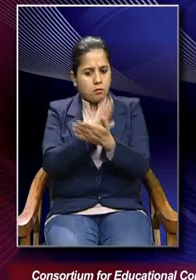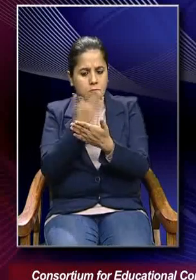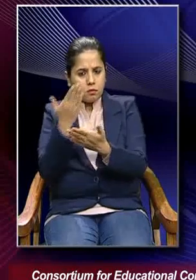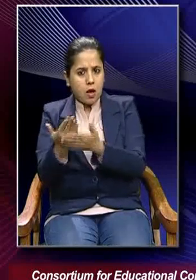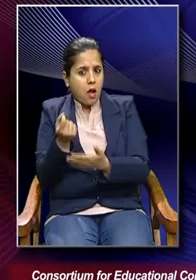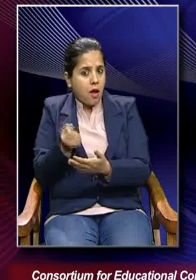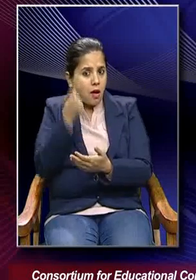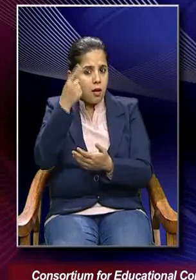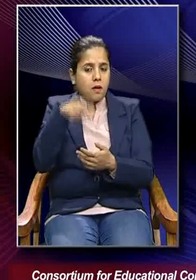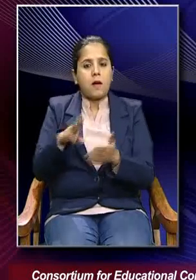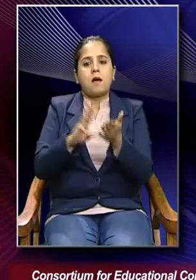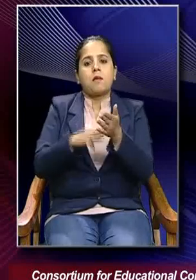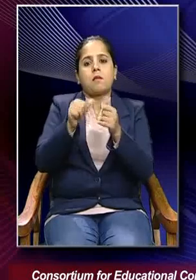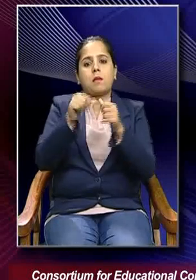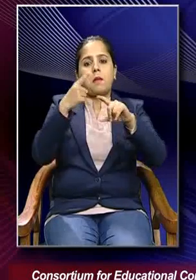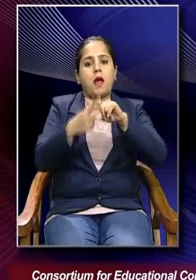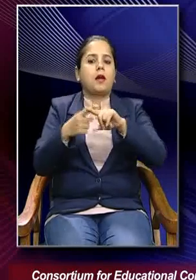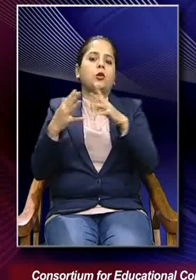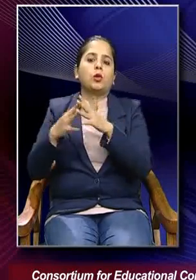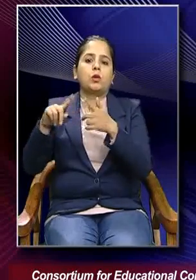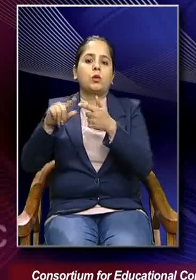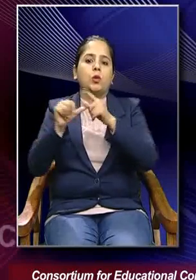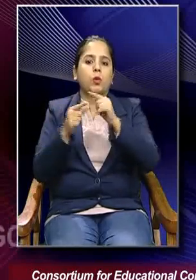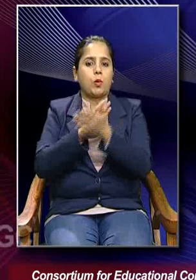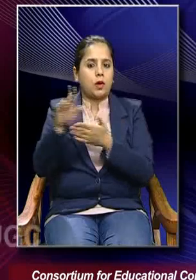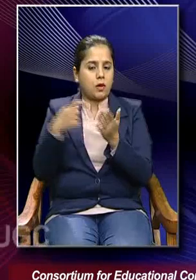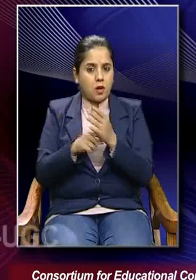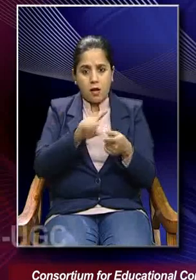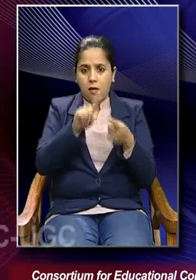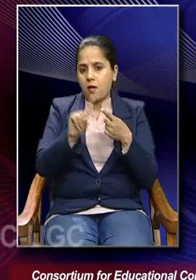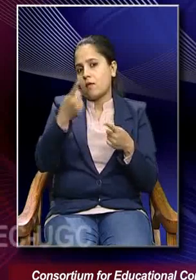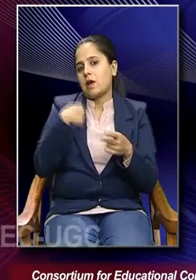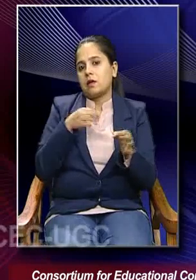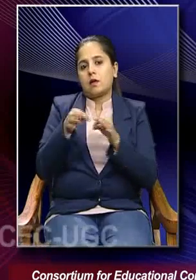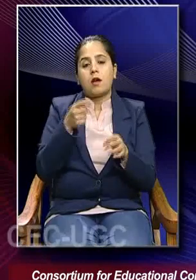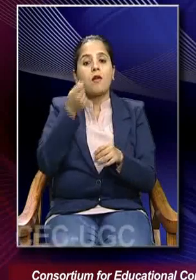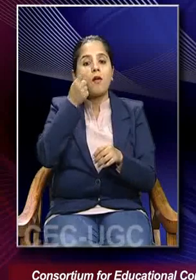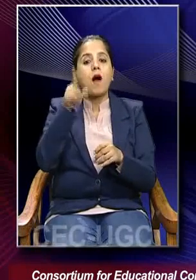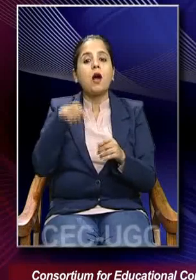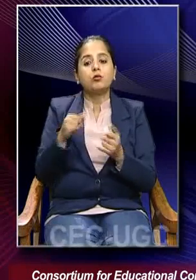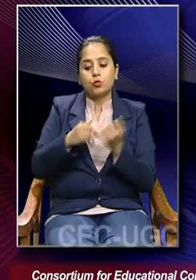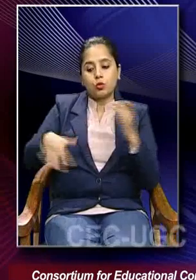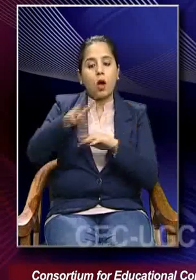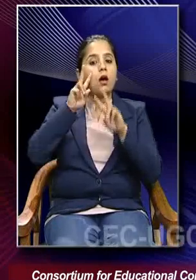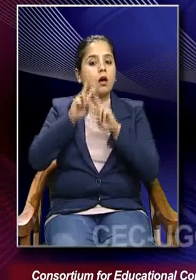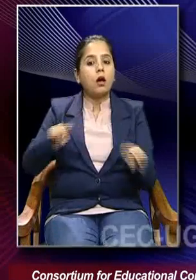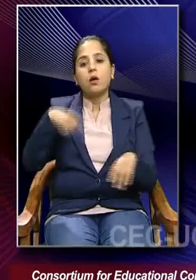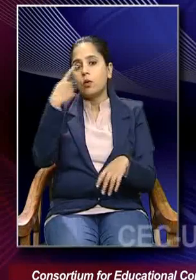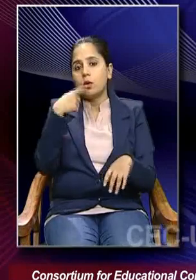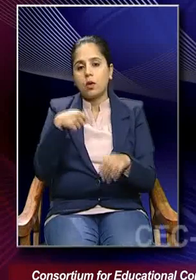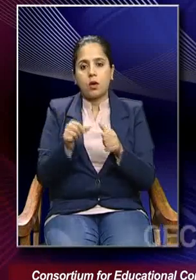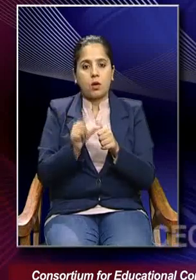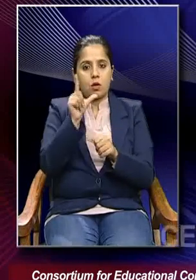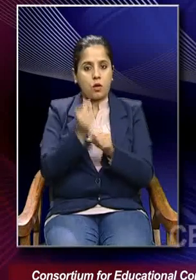school, is Max Weber. So let's start with the first father of sociology, that is